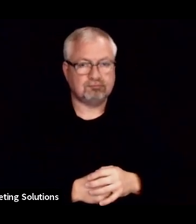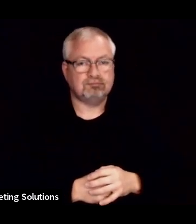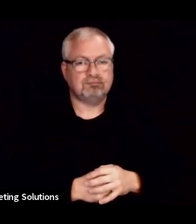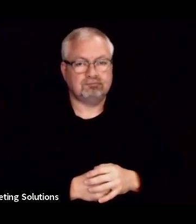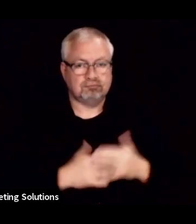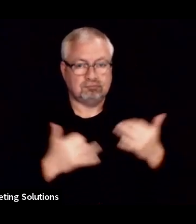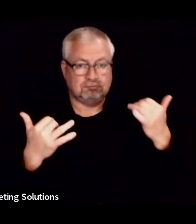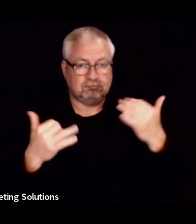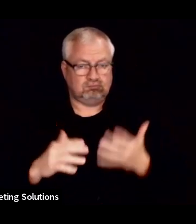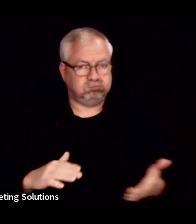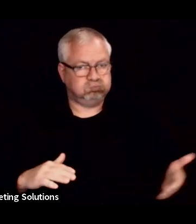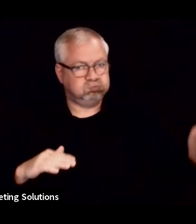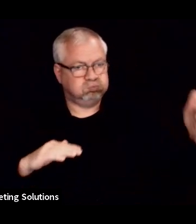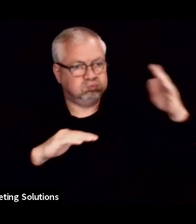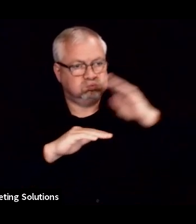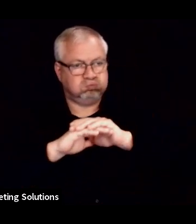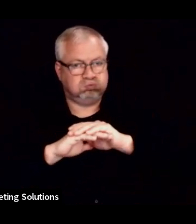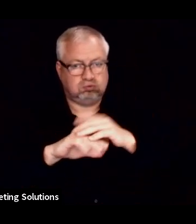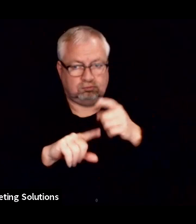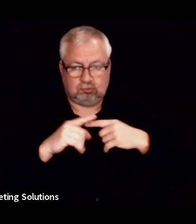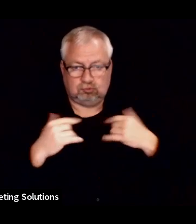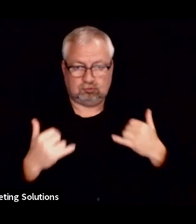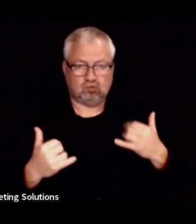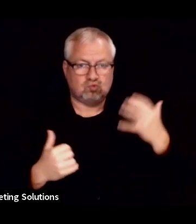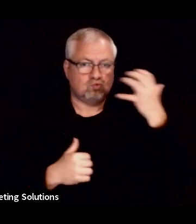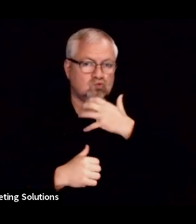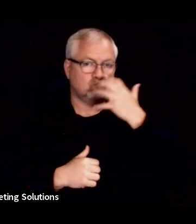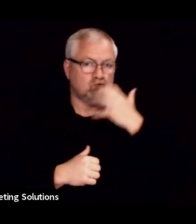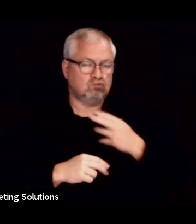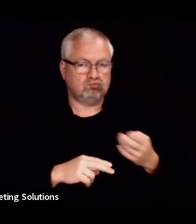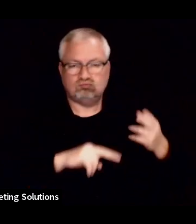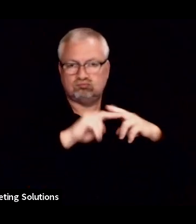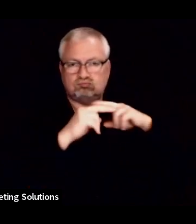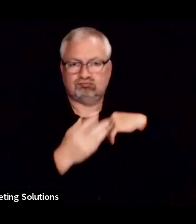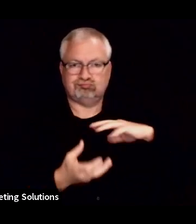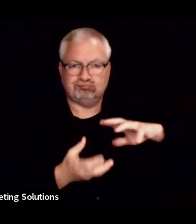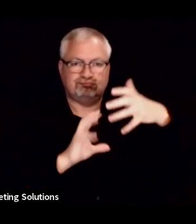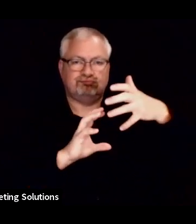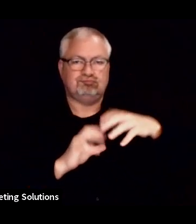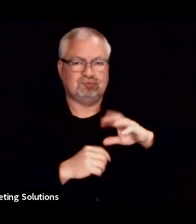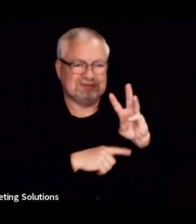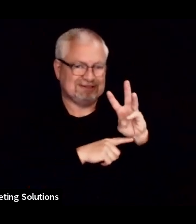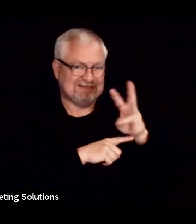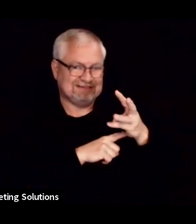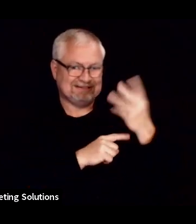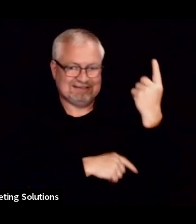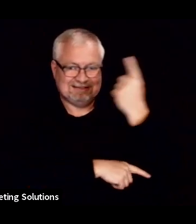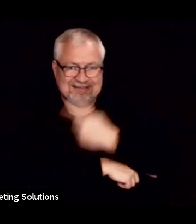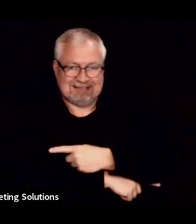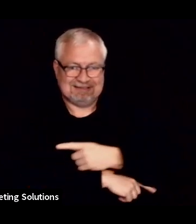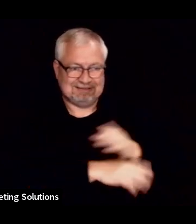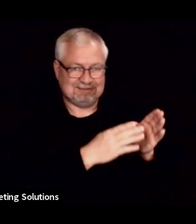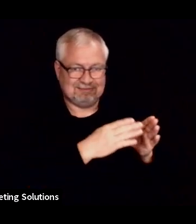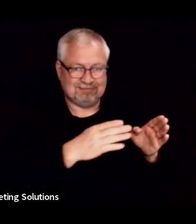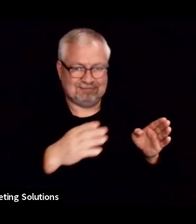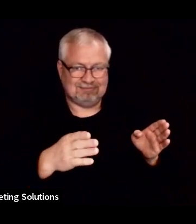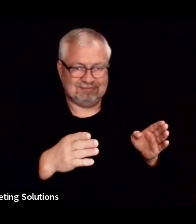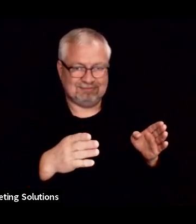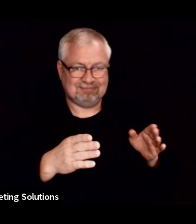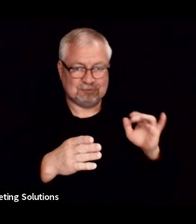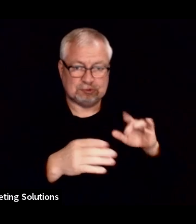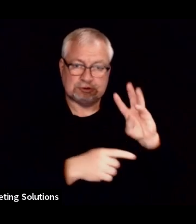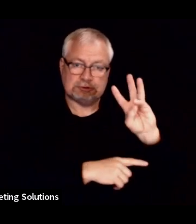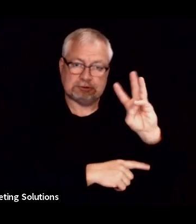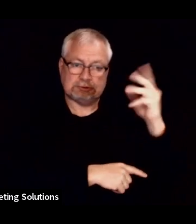yesterday ended rather abruptly the 6-day falling trend we had seen. I think I had mentioned on